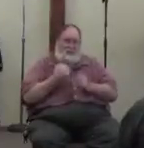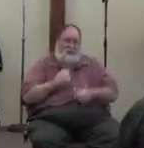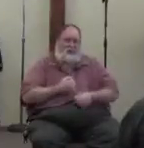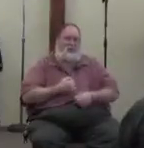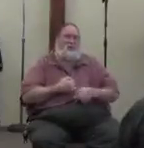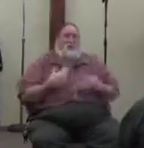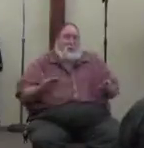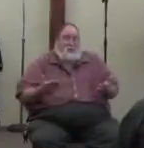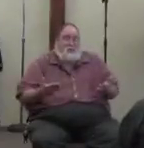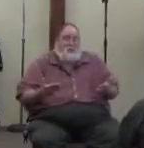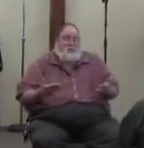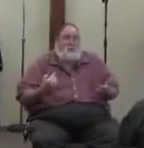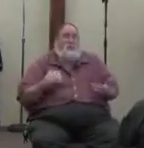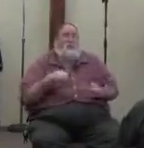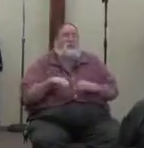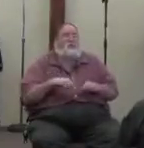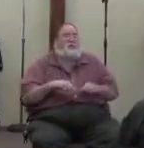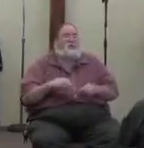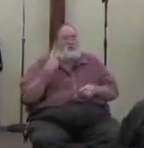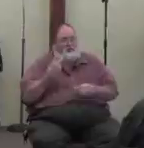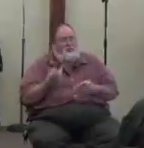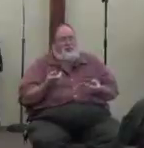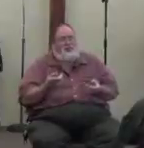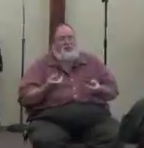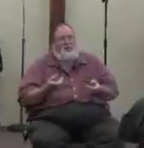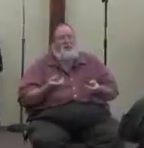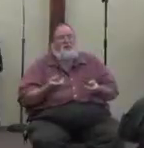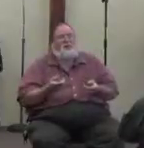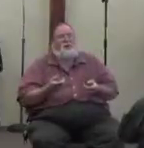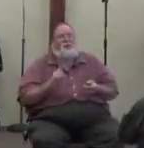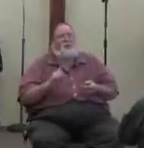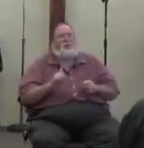So, we're going to take off and see where this goes.